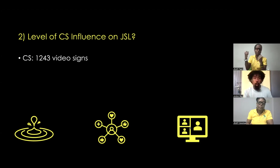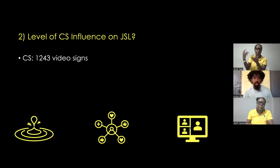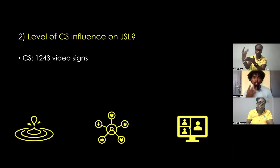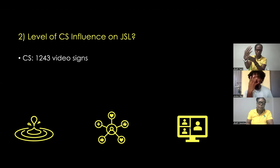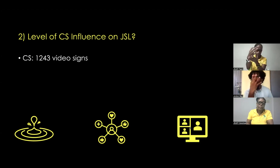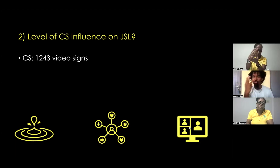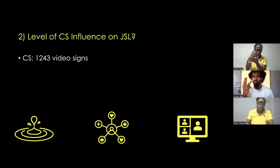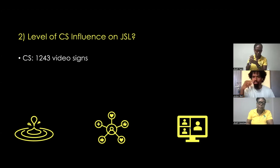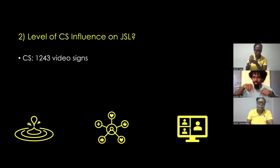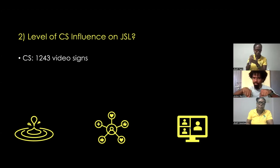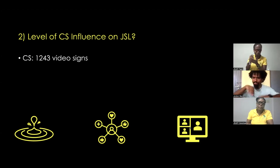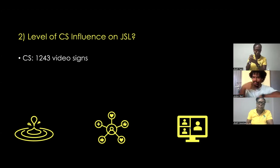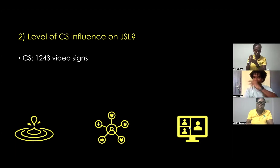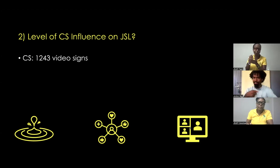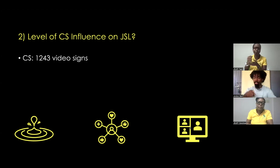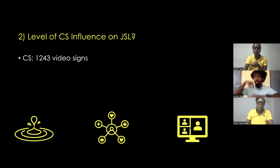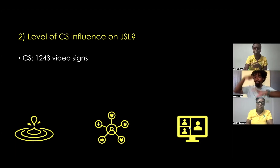1,243 videos in country sign.